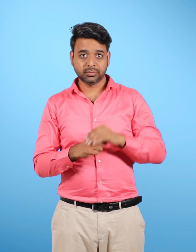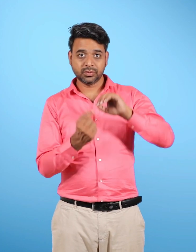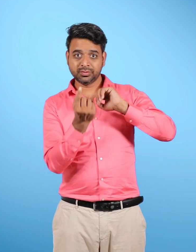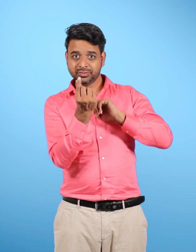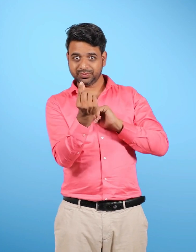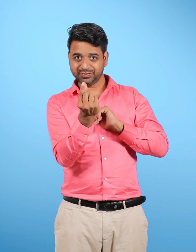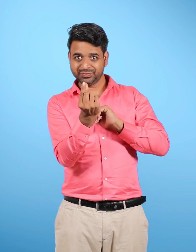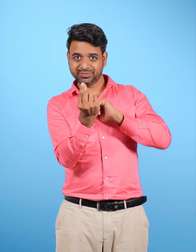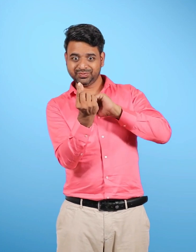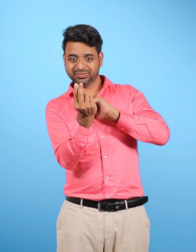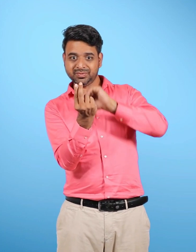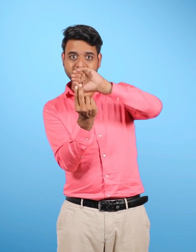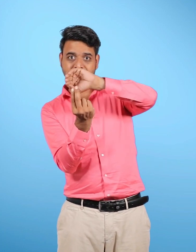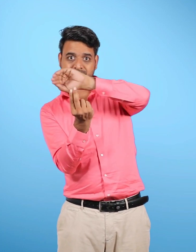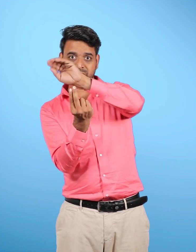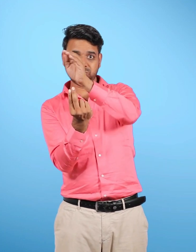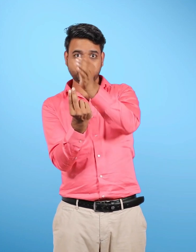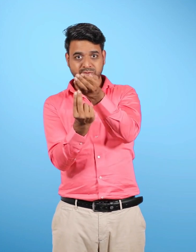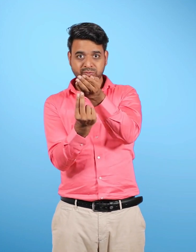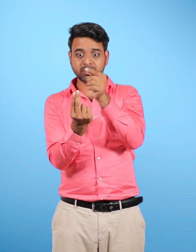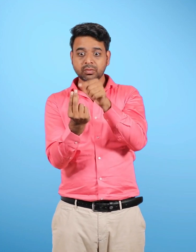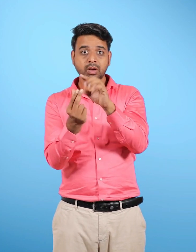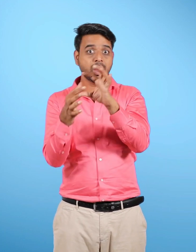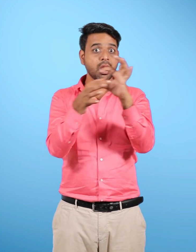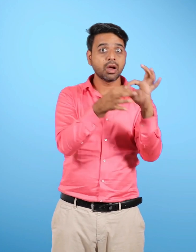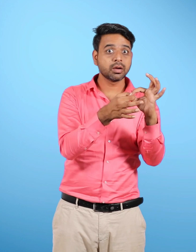A bulb connected to an electric cell.